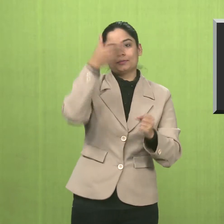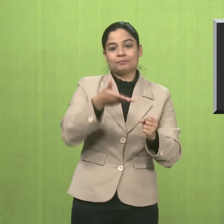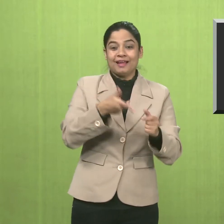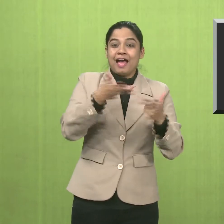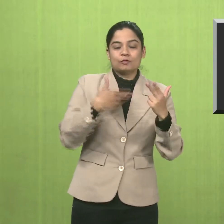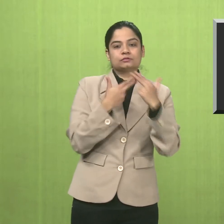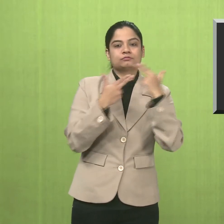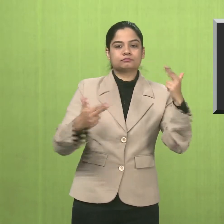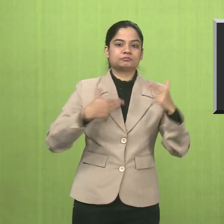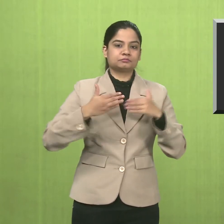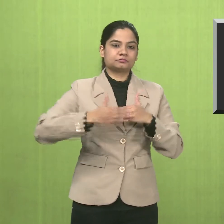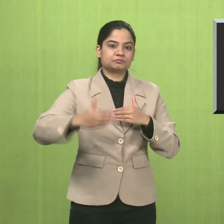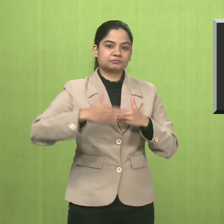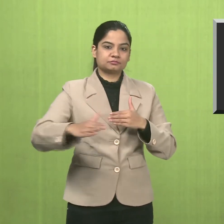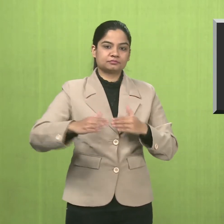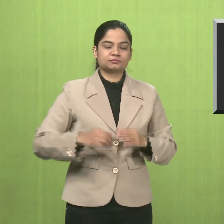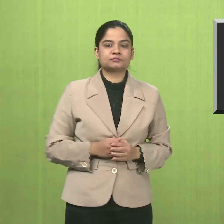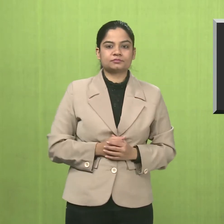her. Let's begin.